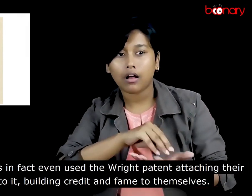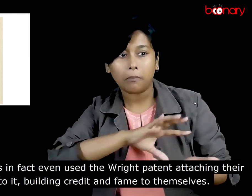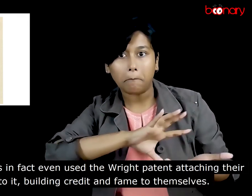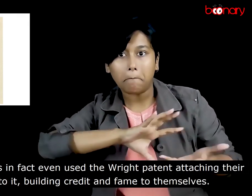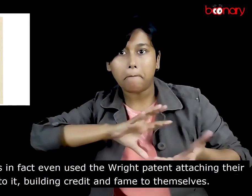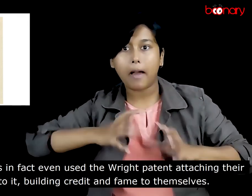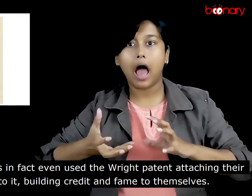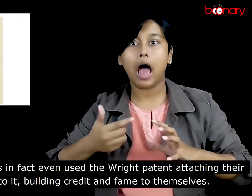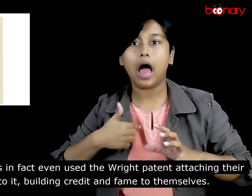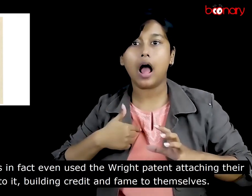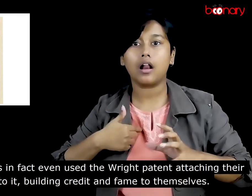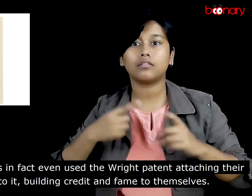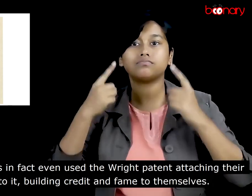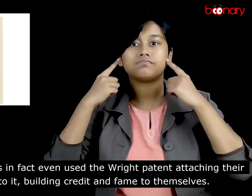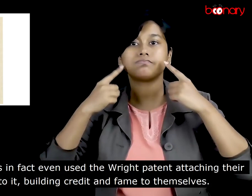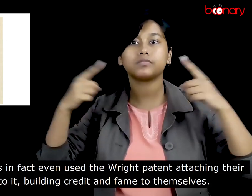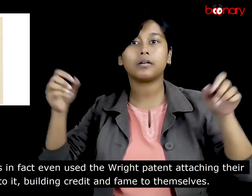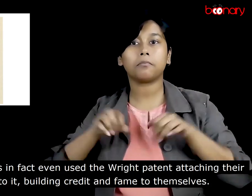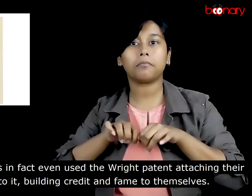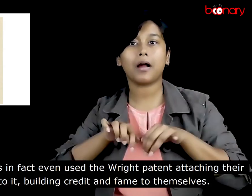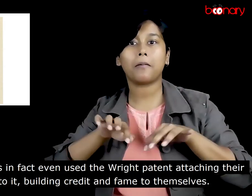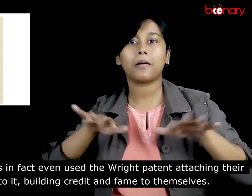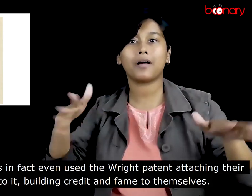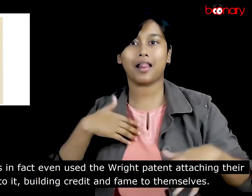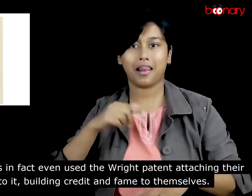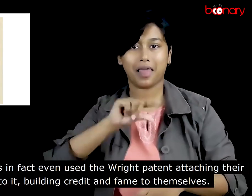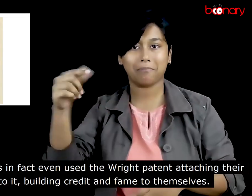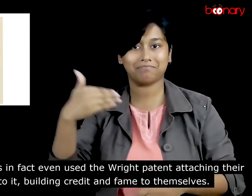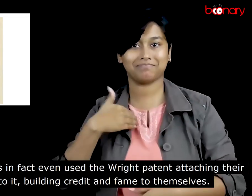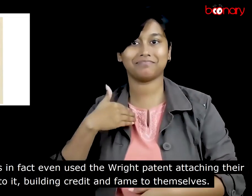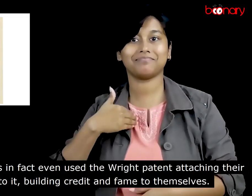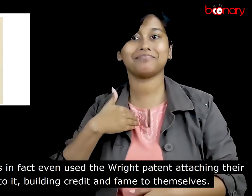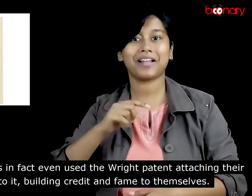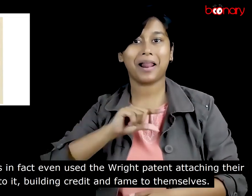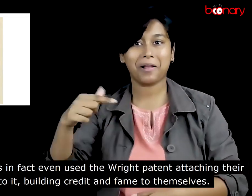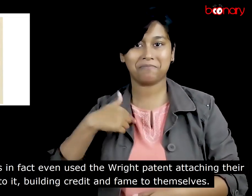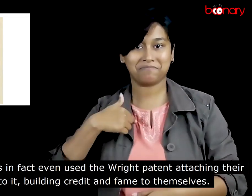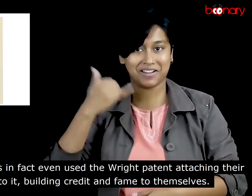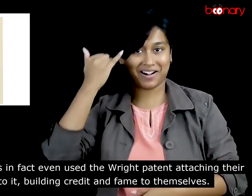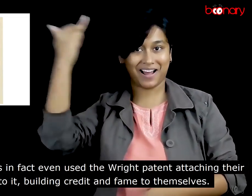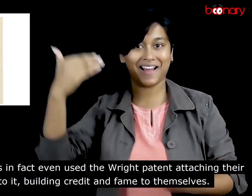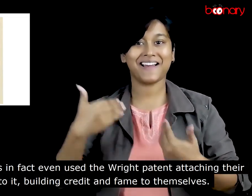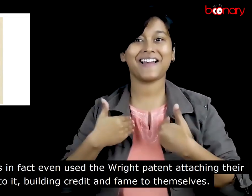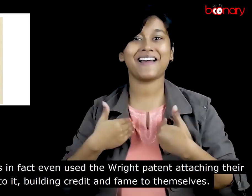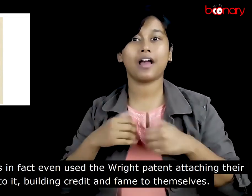even used the Wright patent, attaching their own names to it, building credit and fame to themselves.